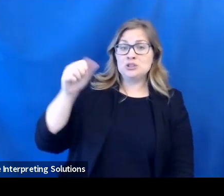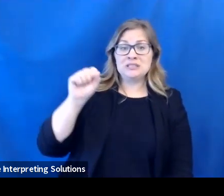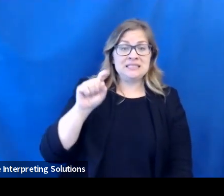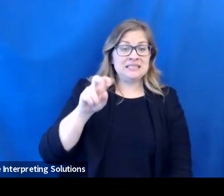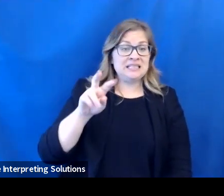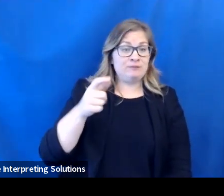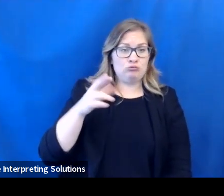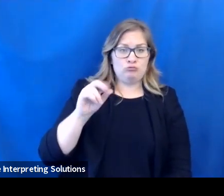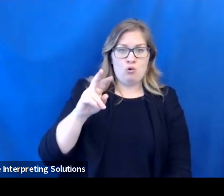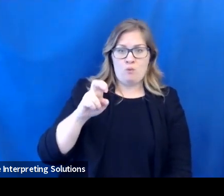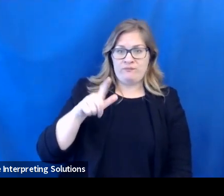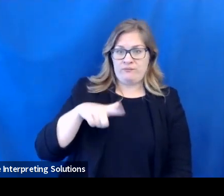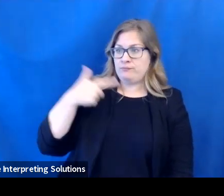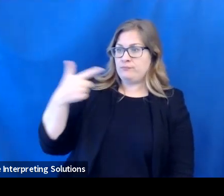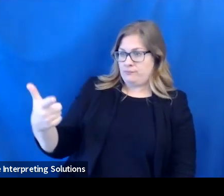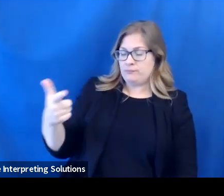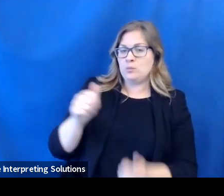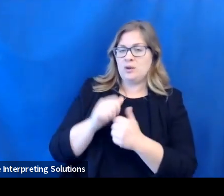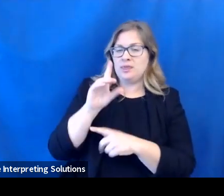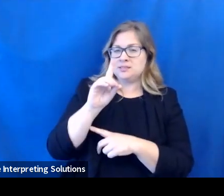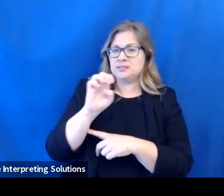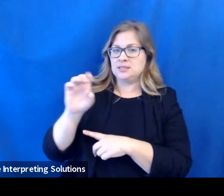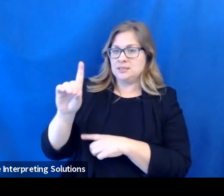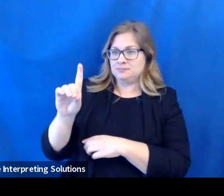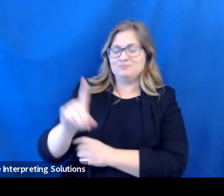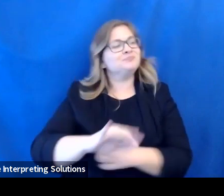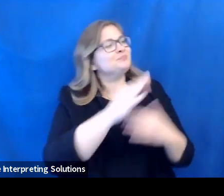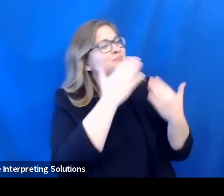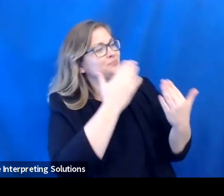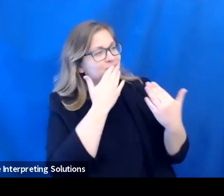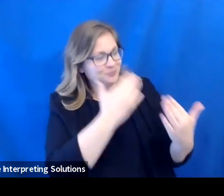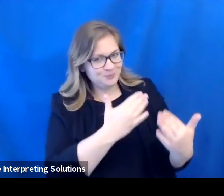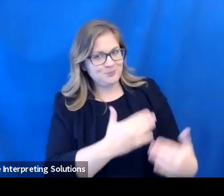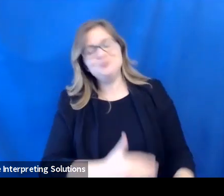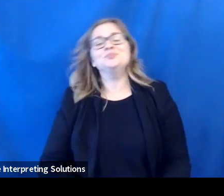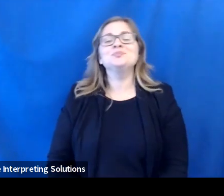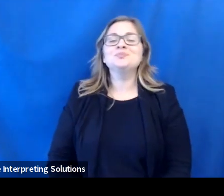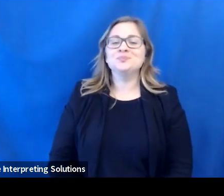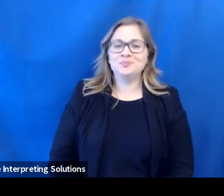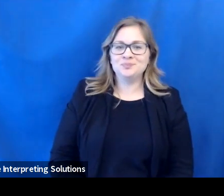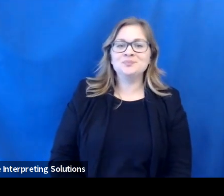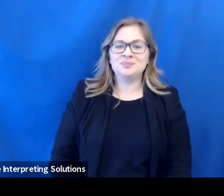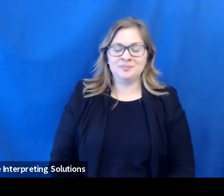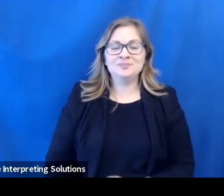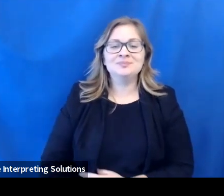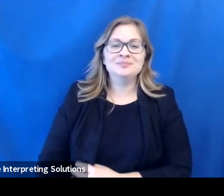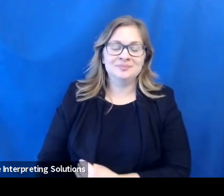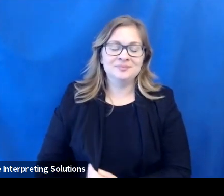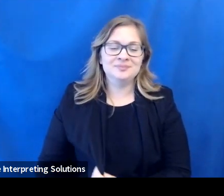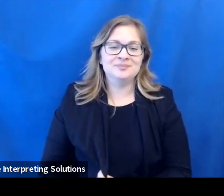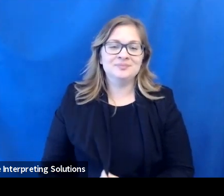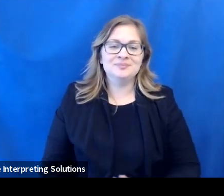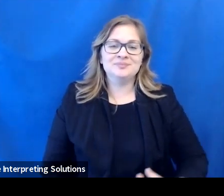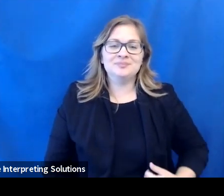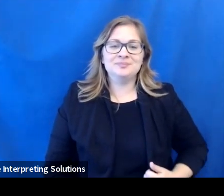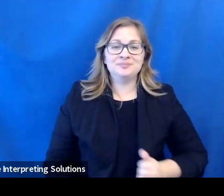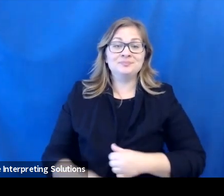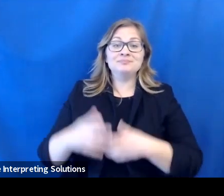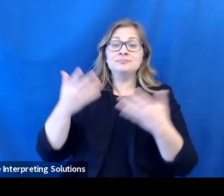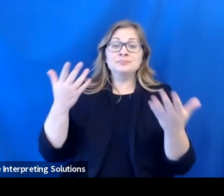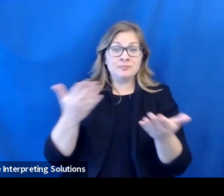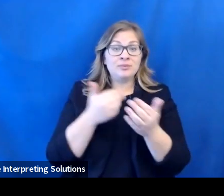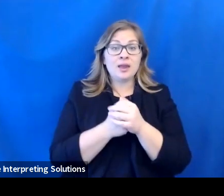Thanks, Director Kelly. Hello, everybody. This week, a big theme of our work at Deed is focused on strengthening our state's unemployment insurance